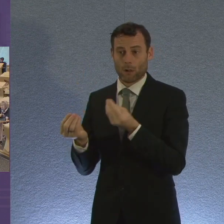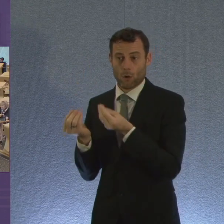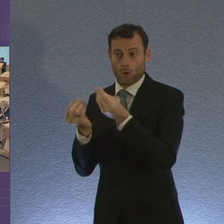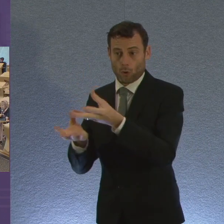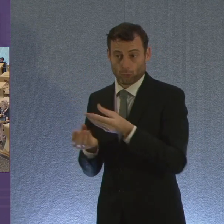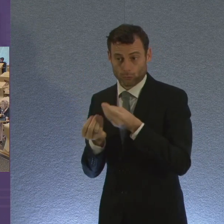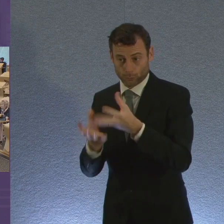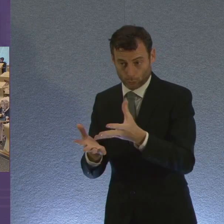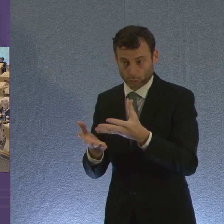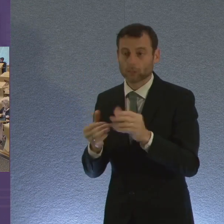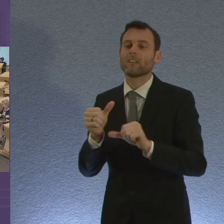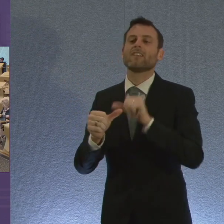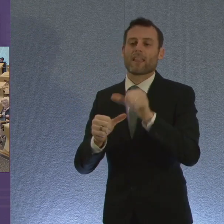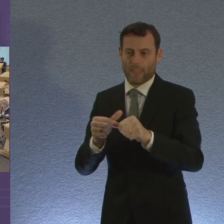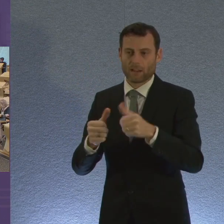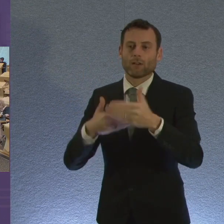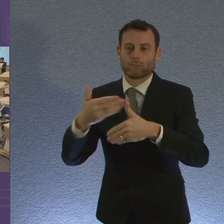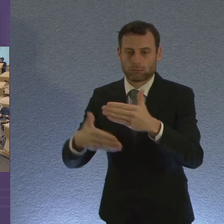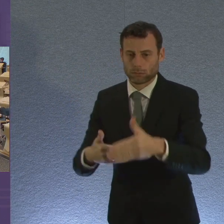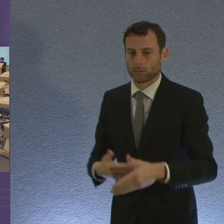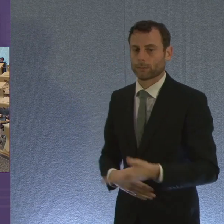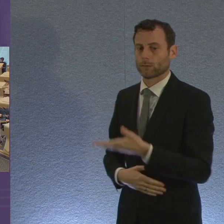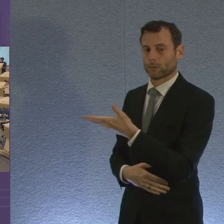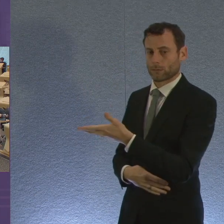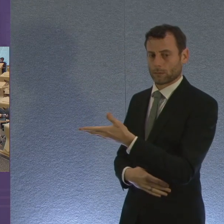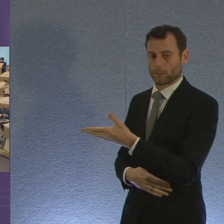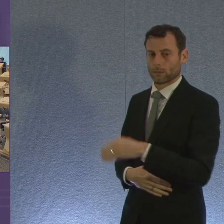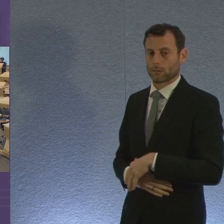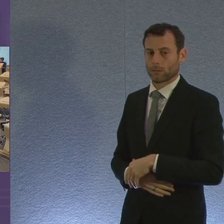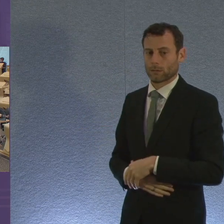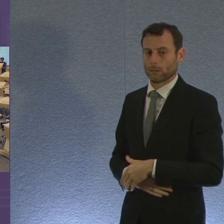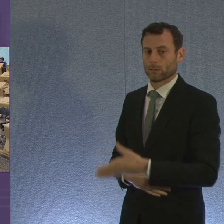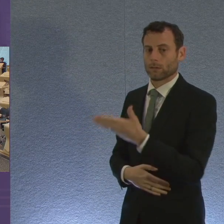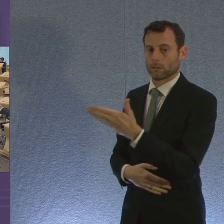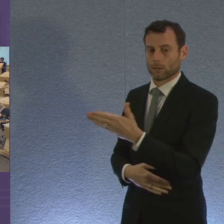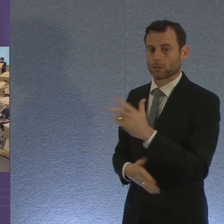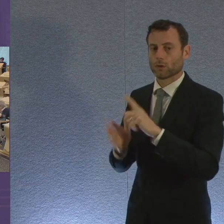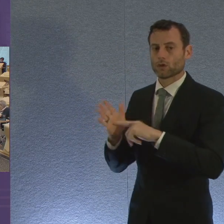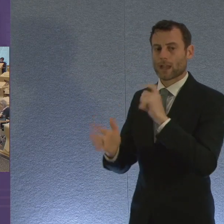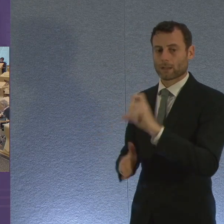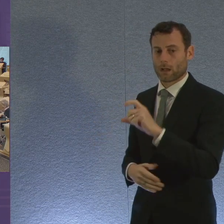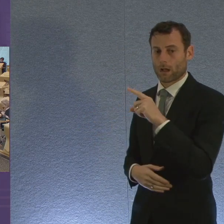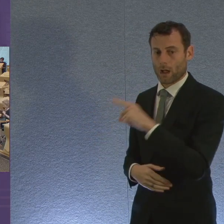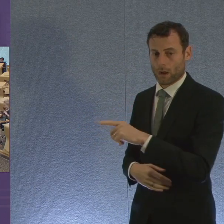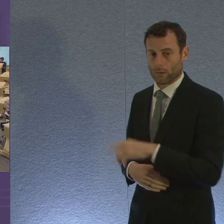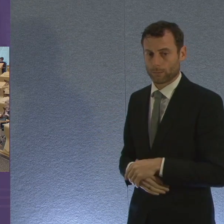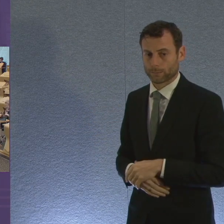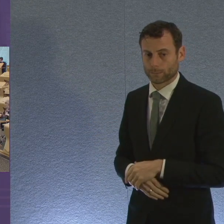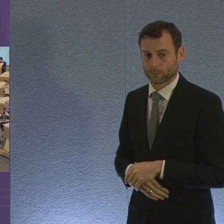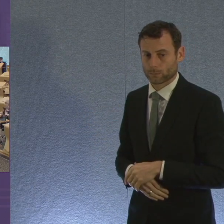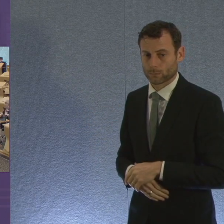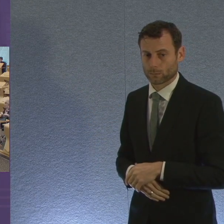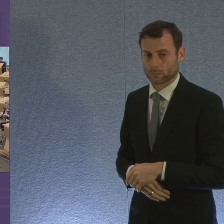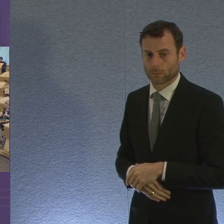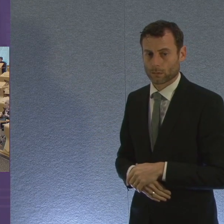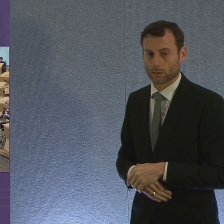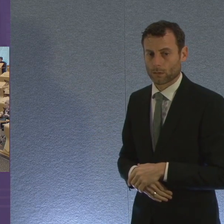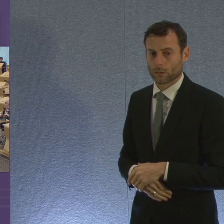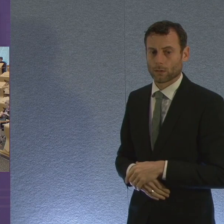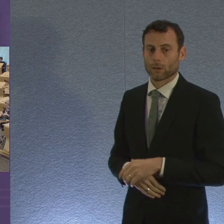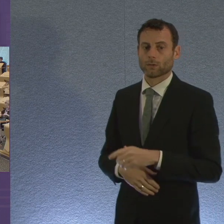Cabinet Secretary. Thank you, Presiding Officer. I can assure you that the sum of the parts will be the same length as if there was only one, just to